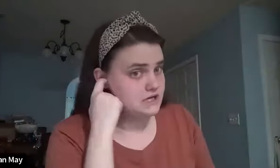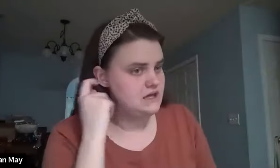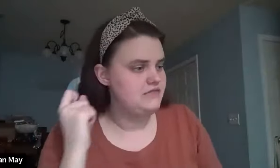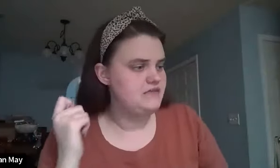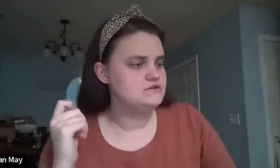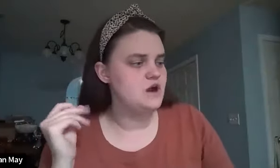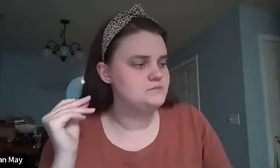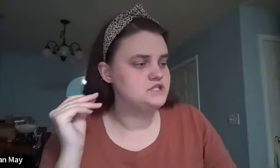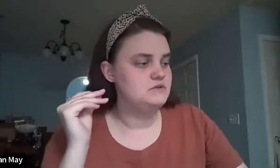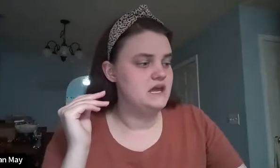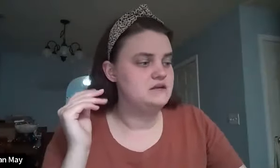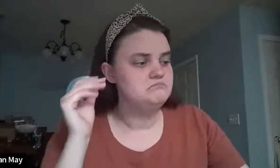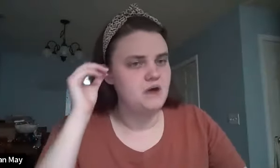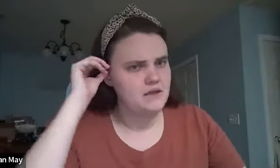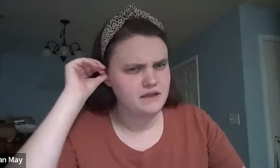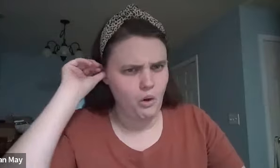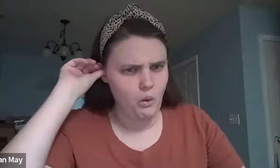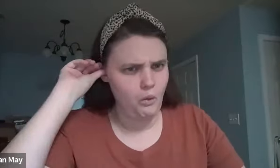free. I think there's an option you can buy like a whole